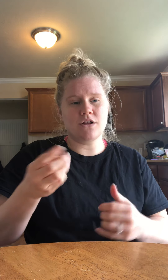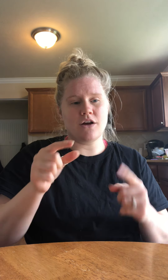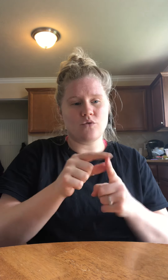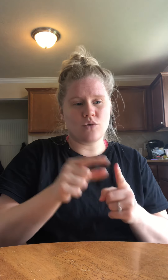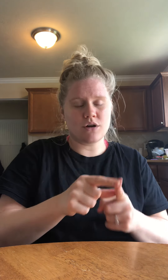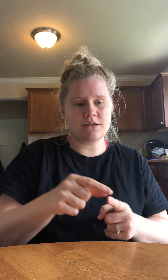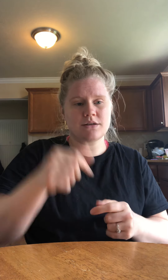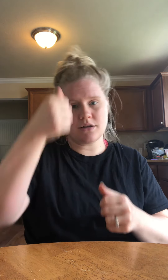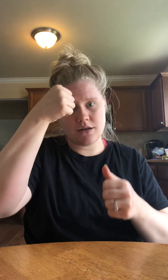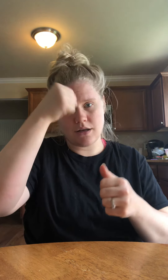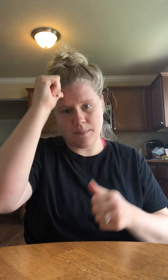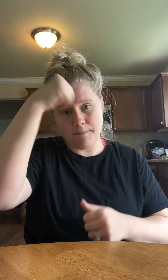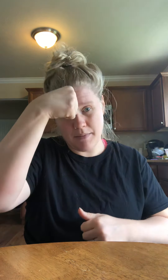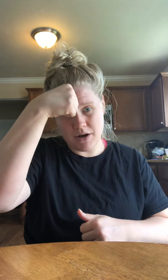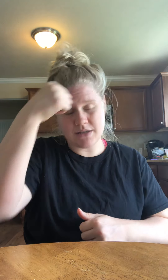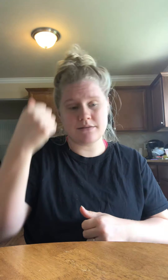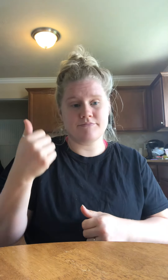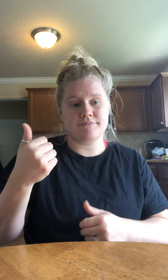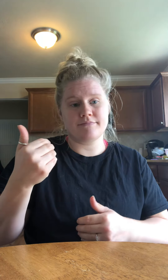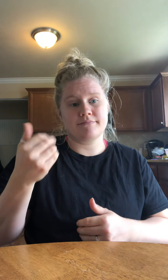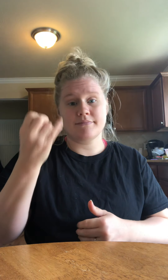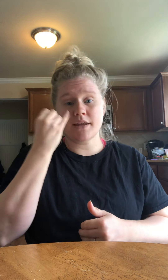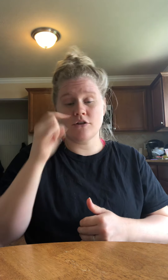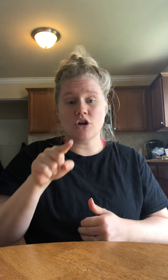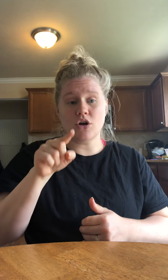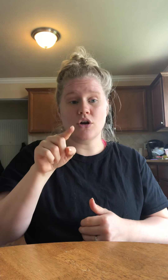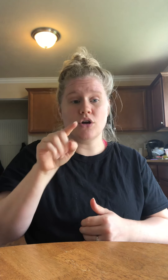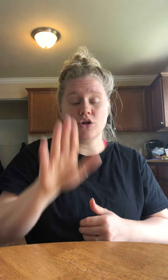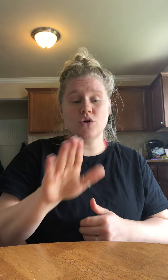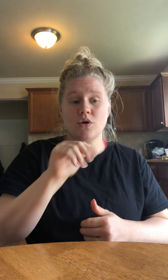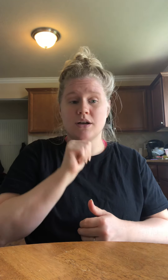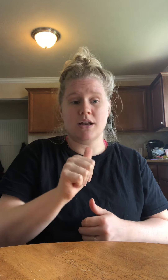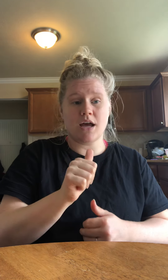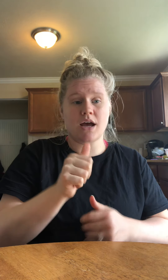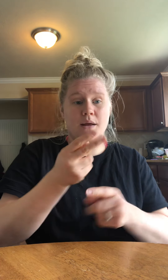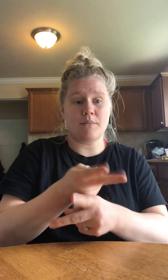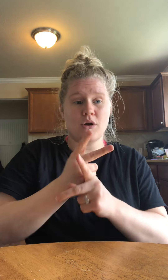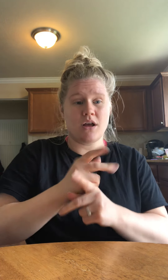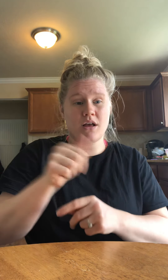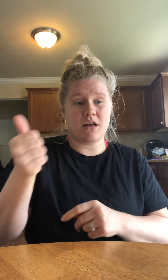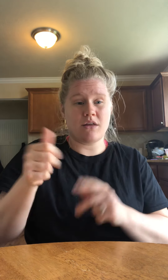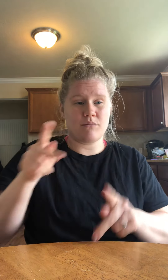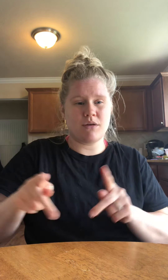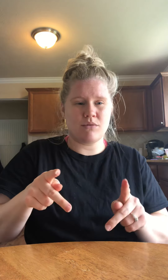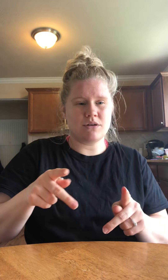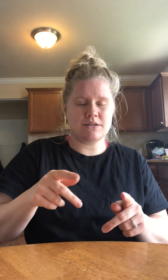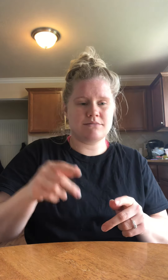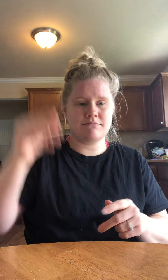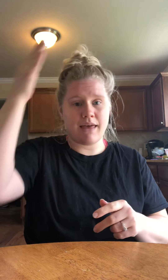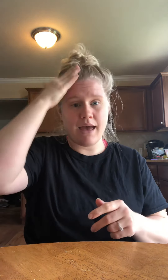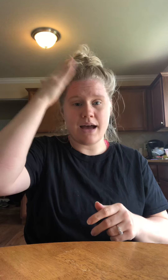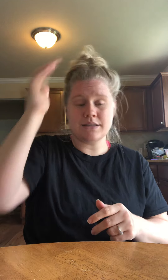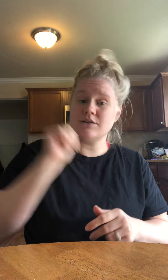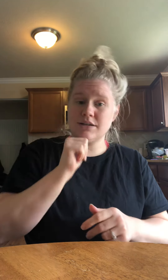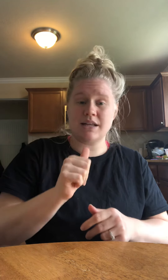not borrowing anyone else's hats, ideally you won't have to worry about lice very often.